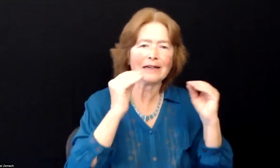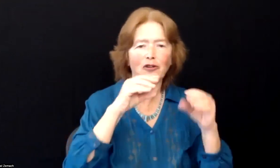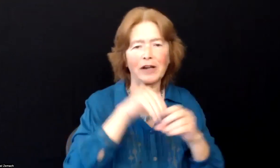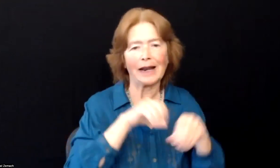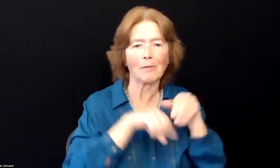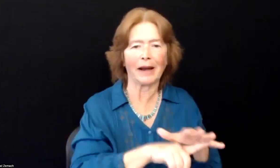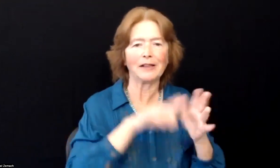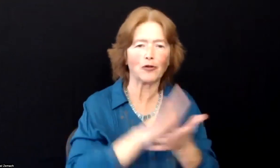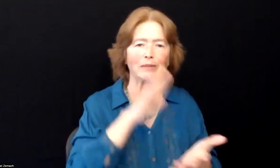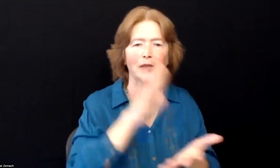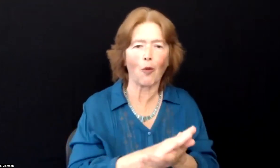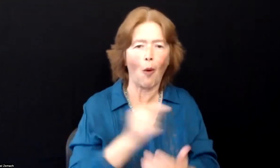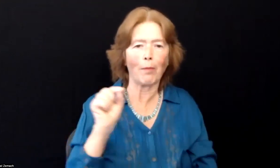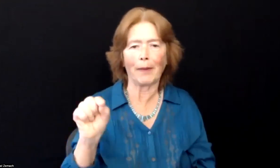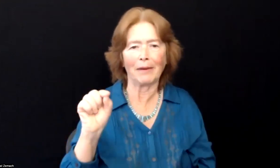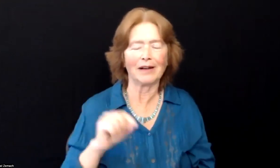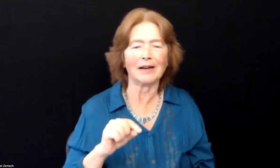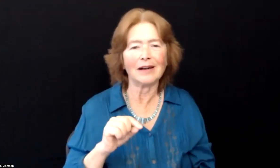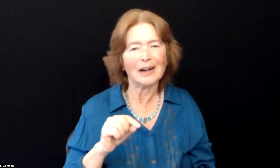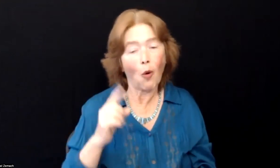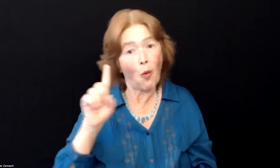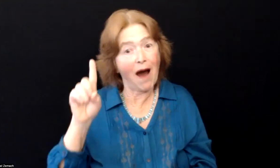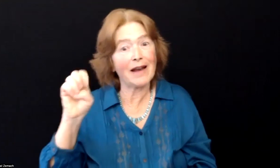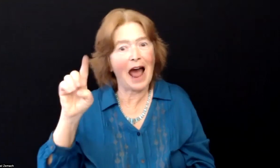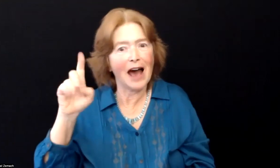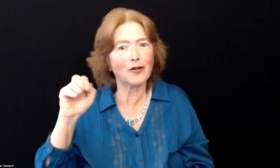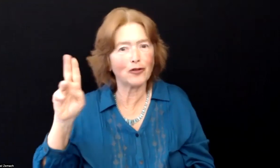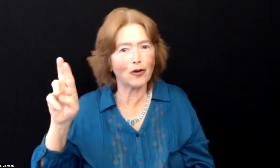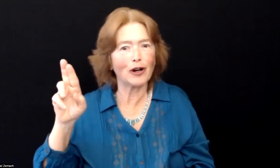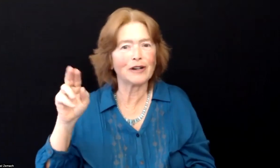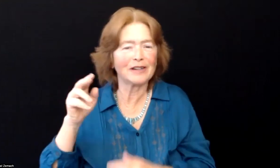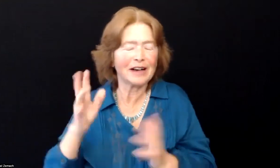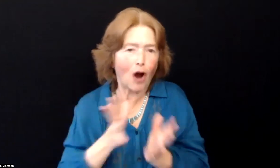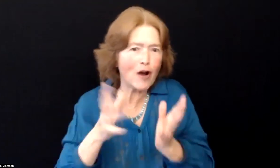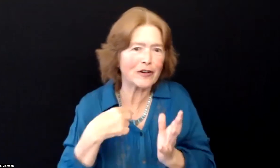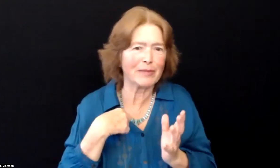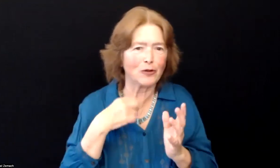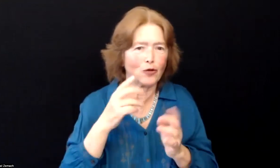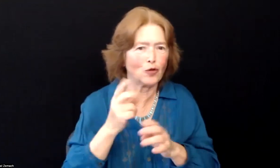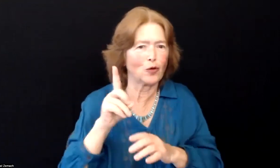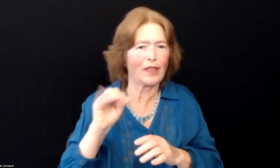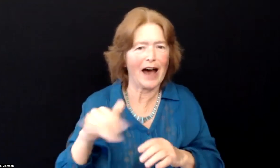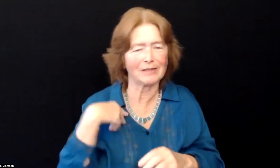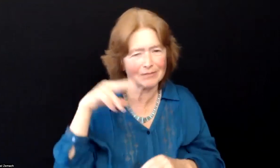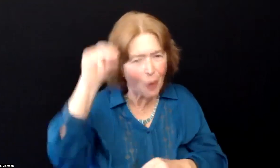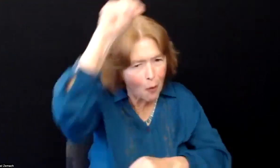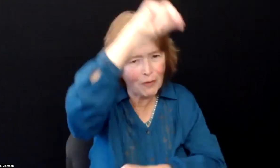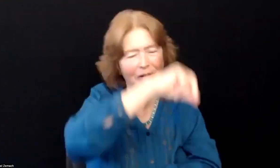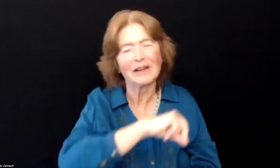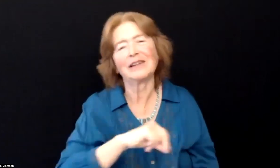didn't want teaching in the mainstream schools. One editor encouraged me to do that, and I was like, no, I don't